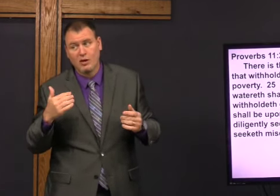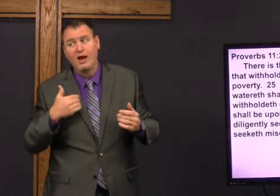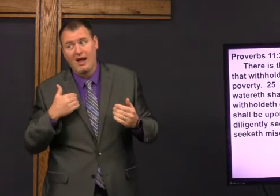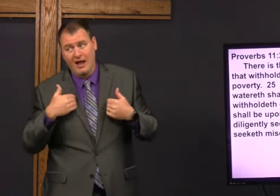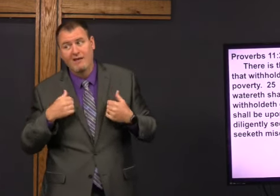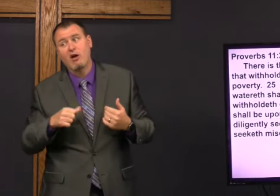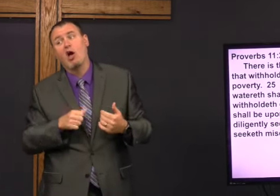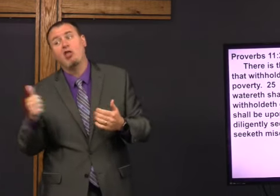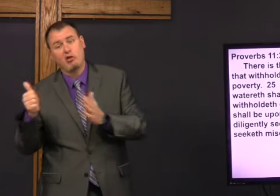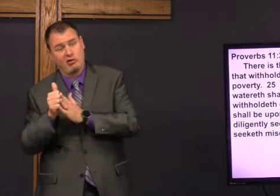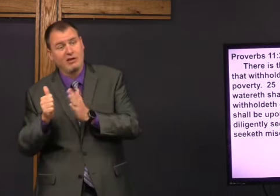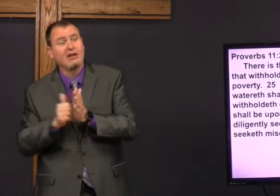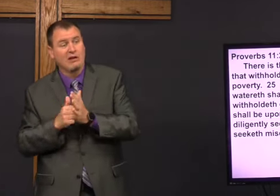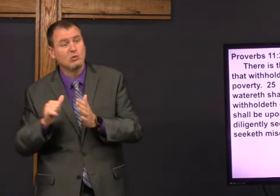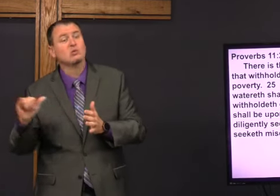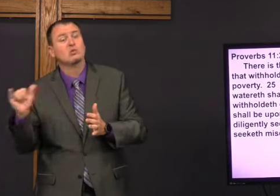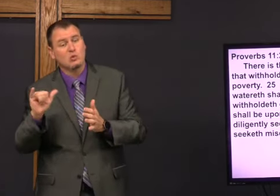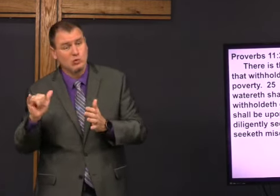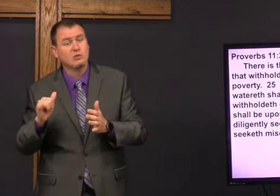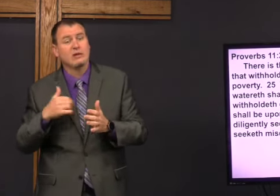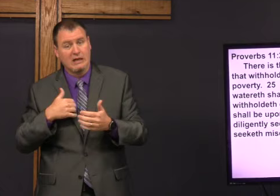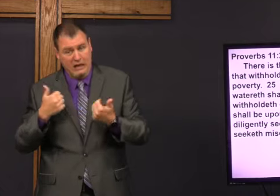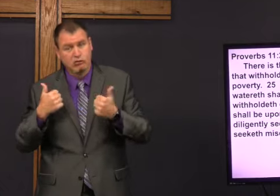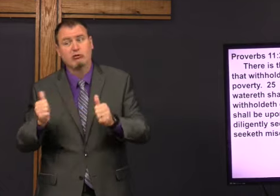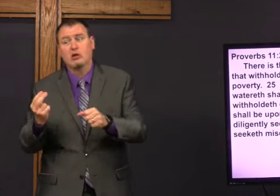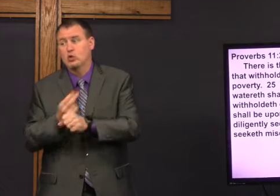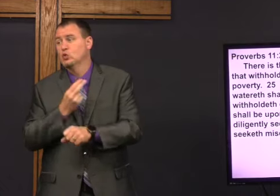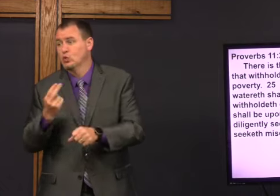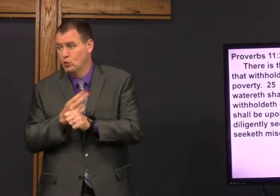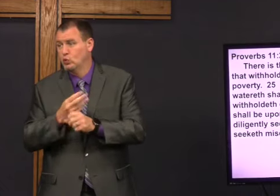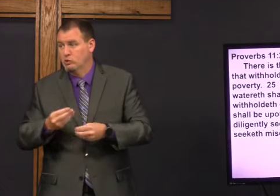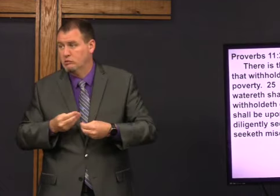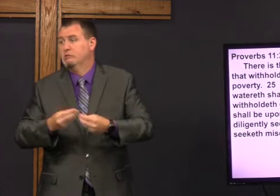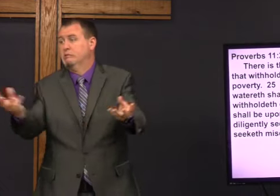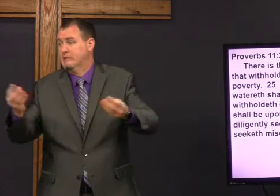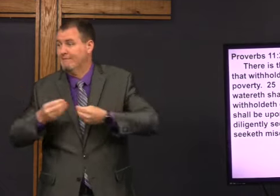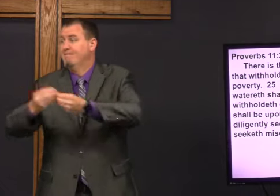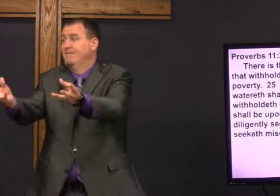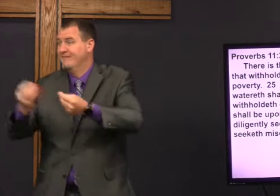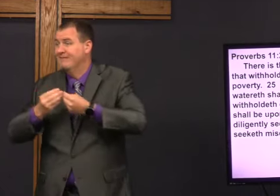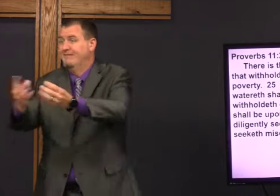But I also have another account that I try to use